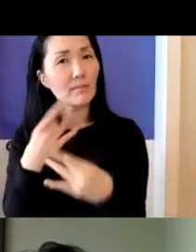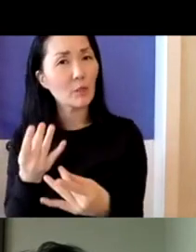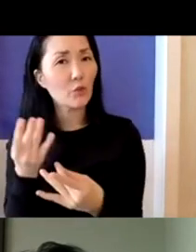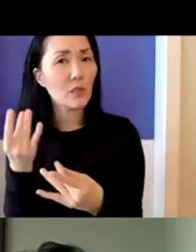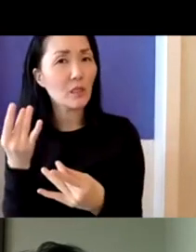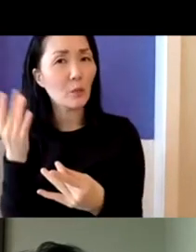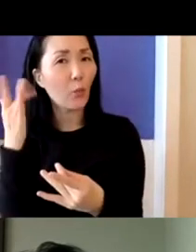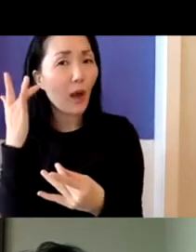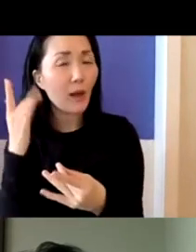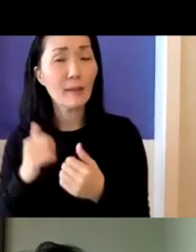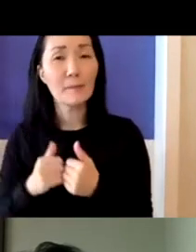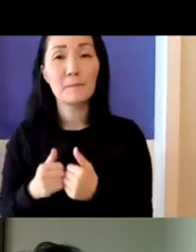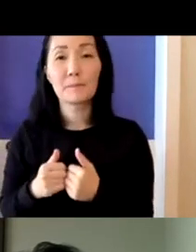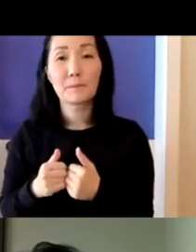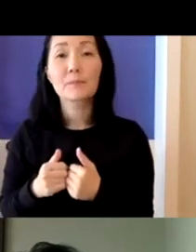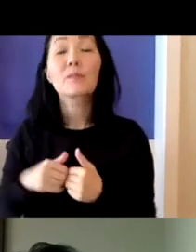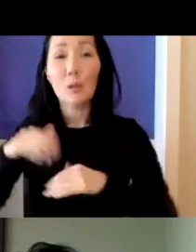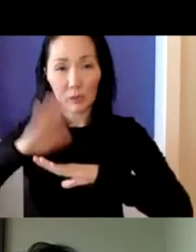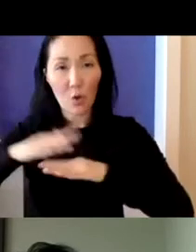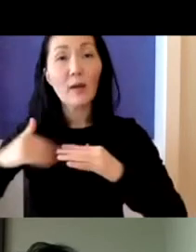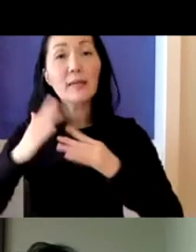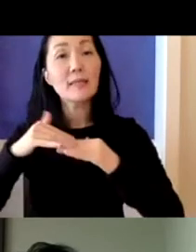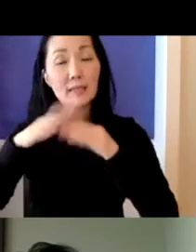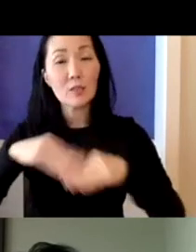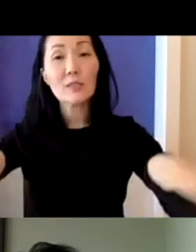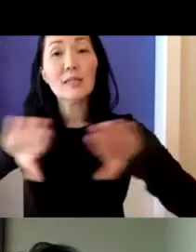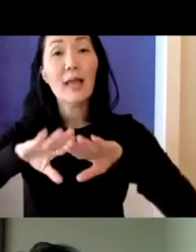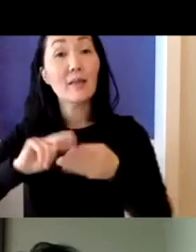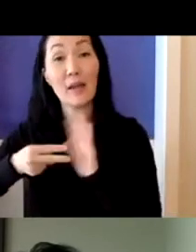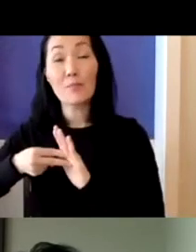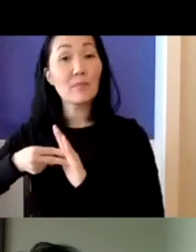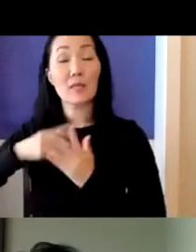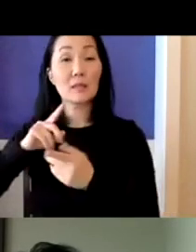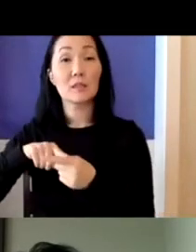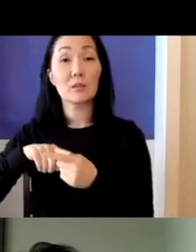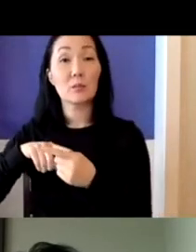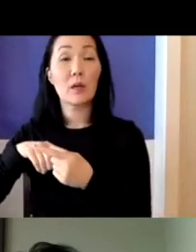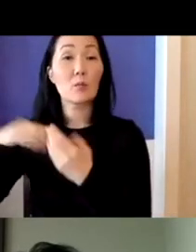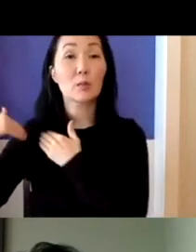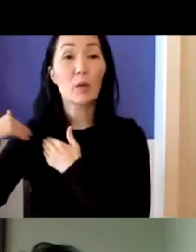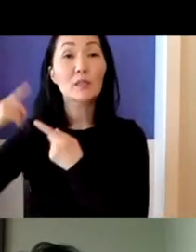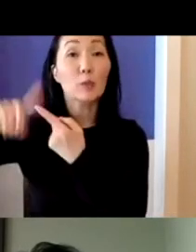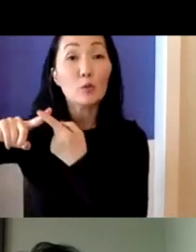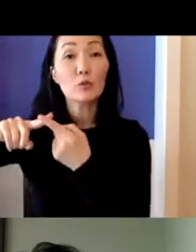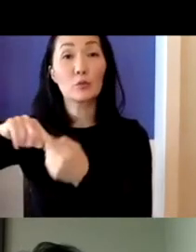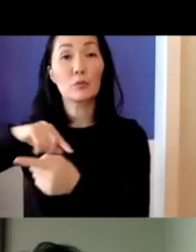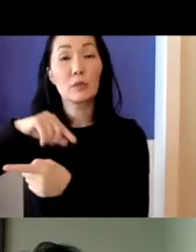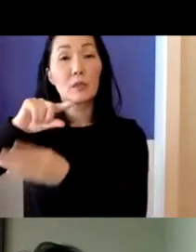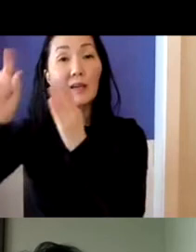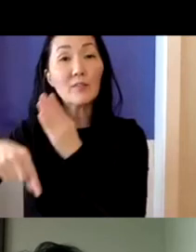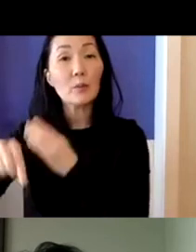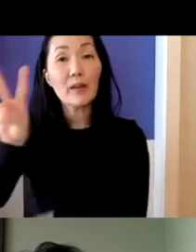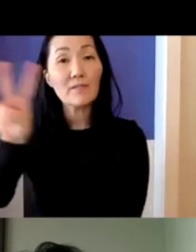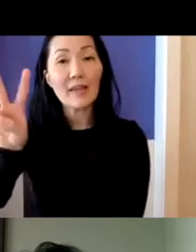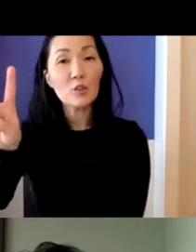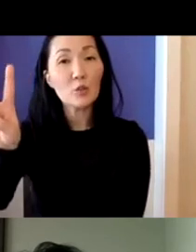there was because it was on Indigenous land, it wasn't beholden to the City of Vancouver regulations around for every so many